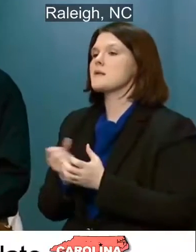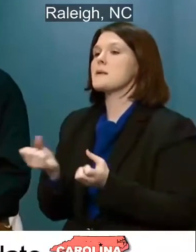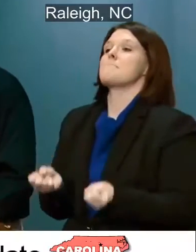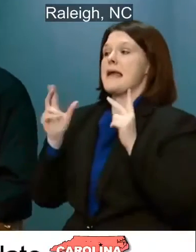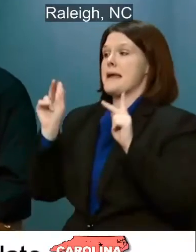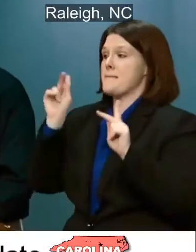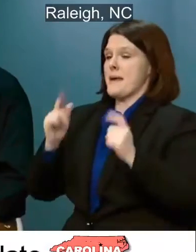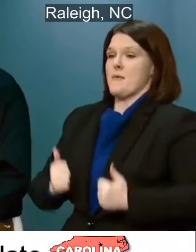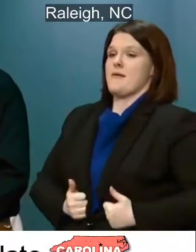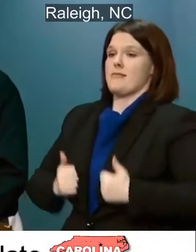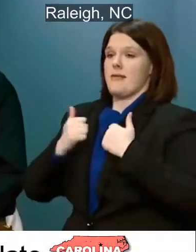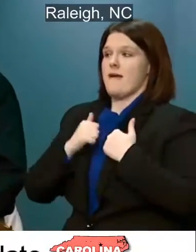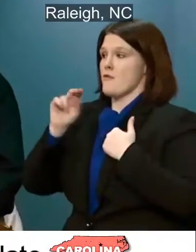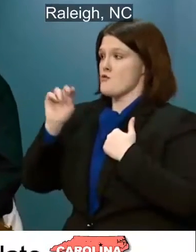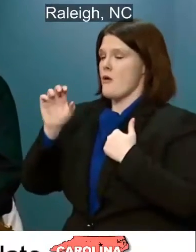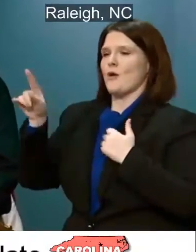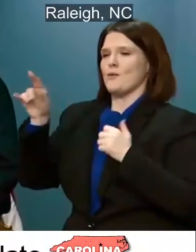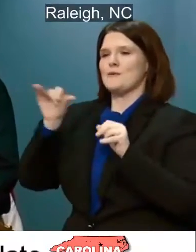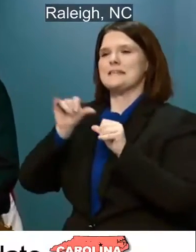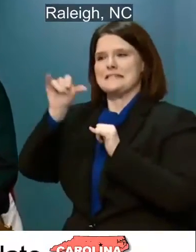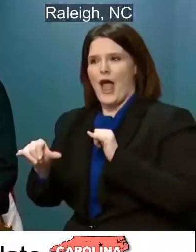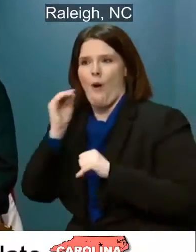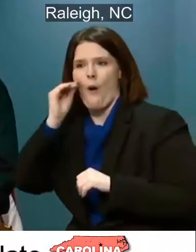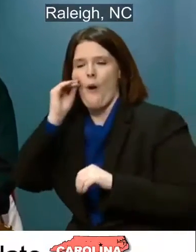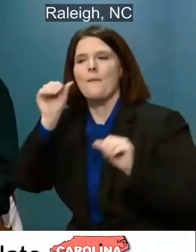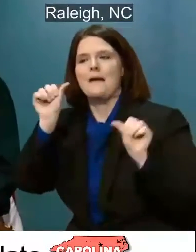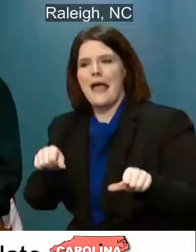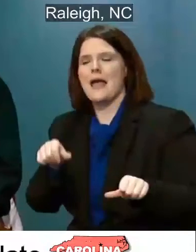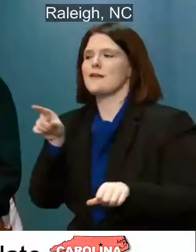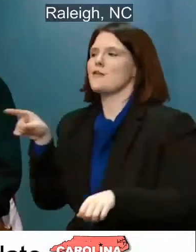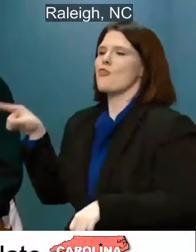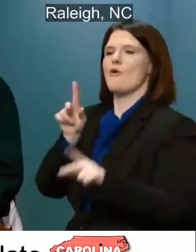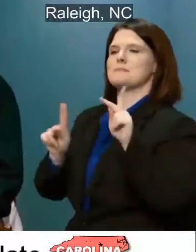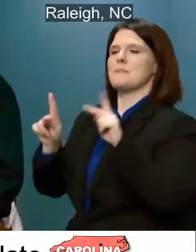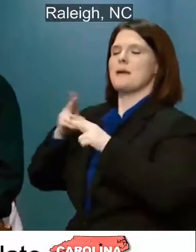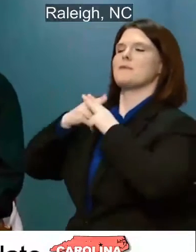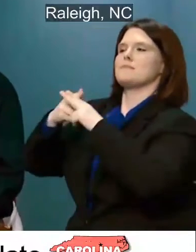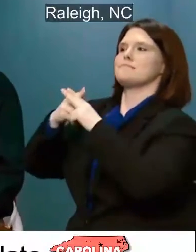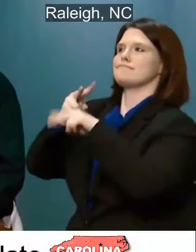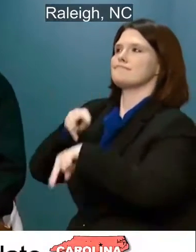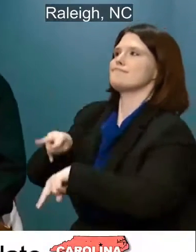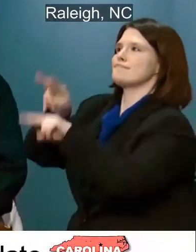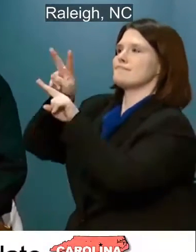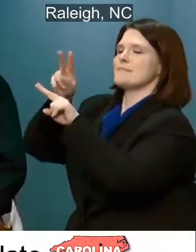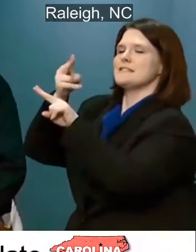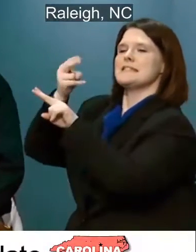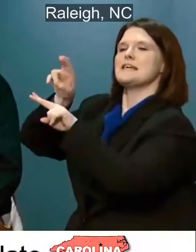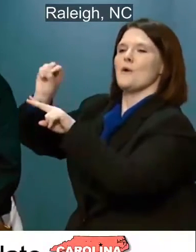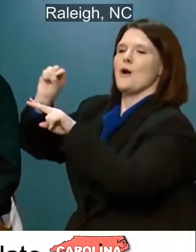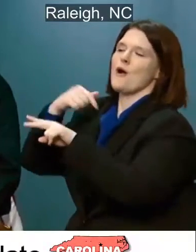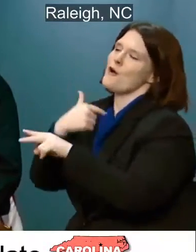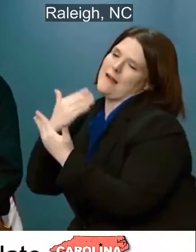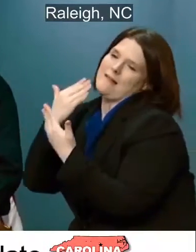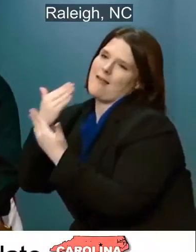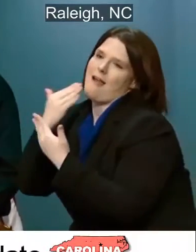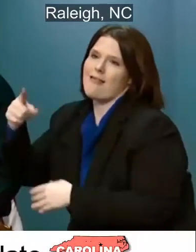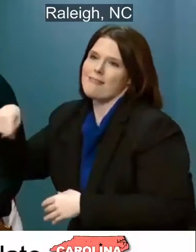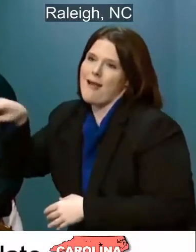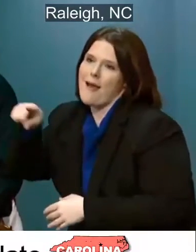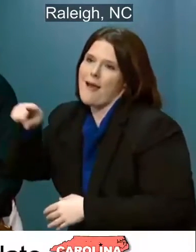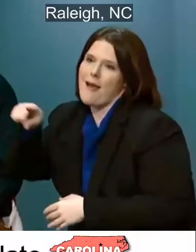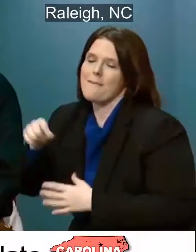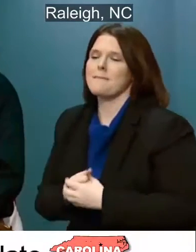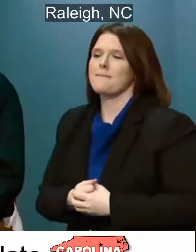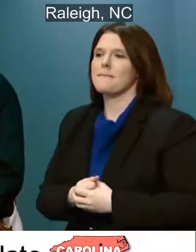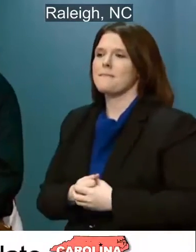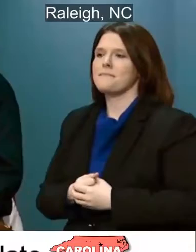able to stay home and stay safe, those heroes are out there protecting us, and we're grateful for them. Just a few